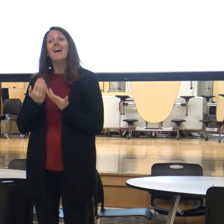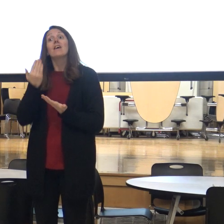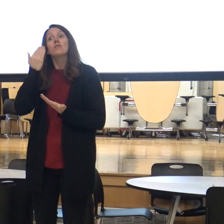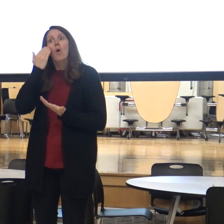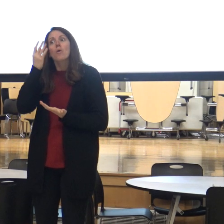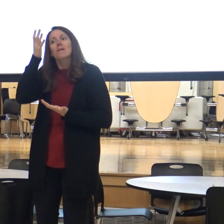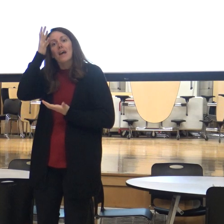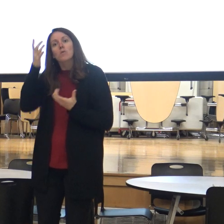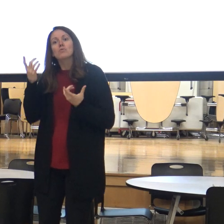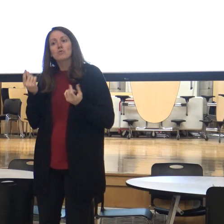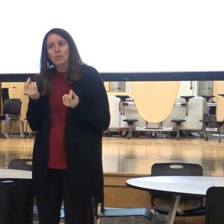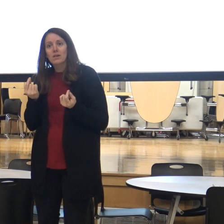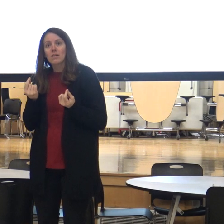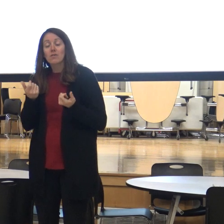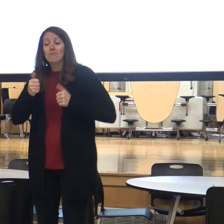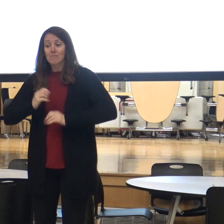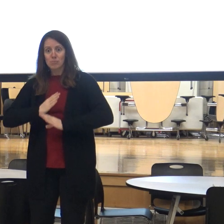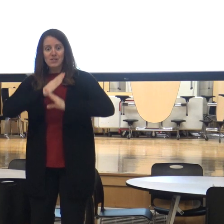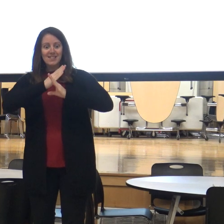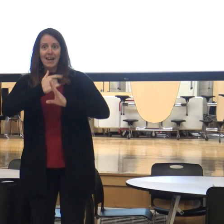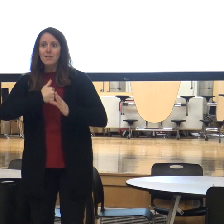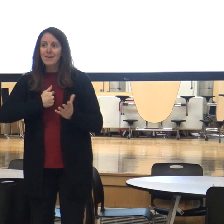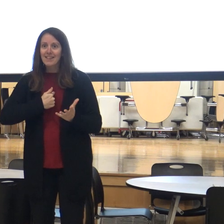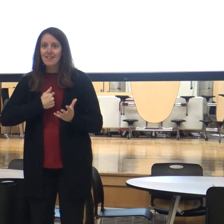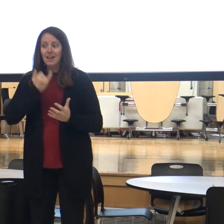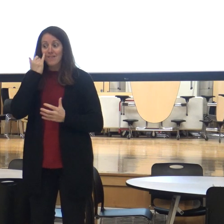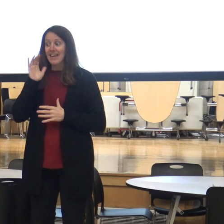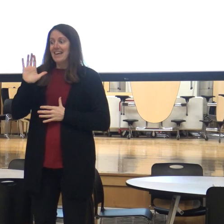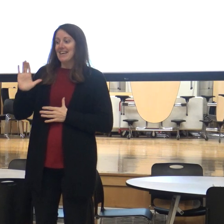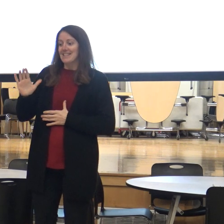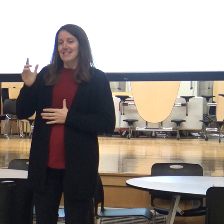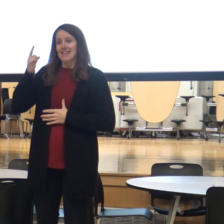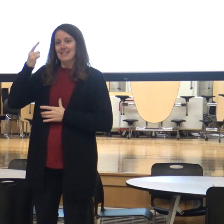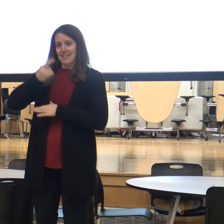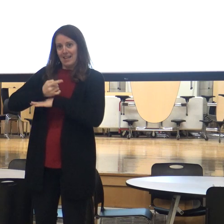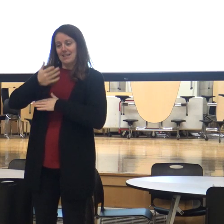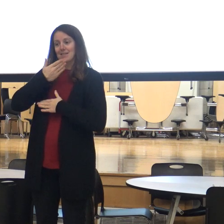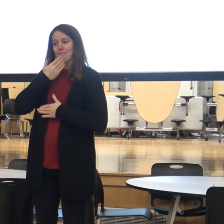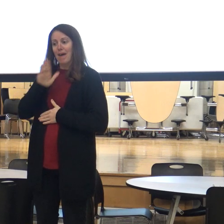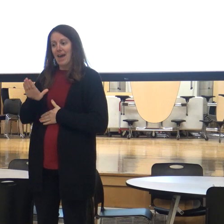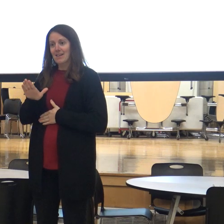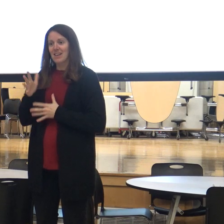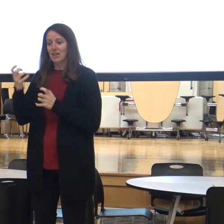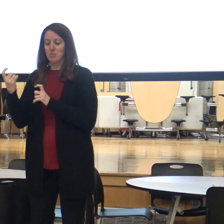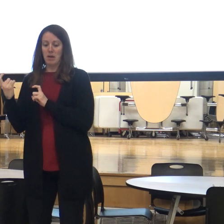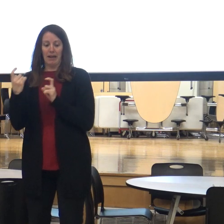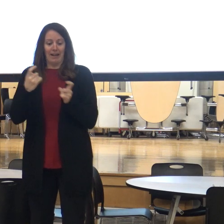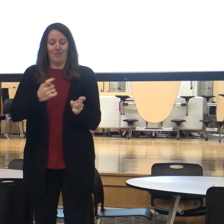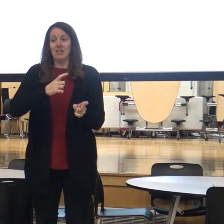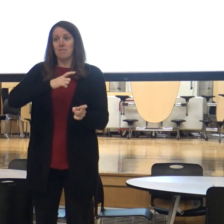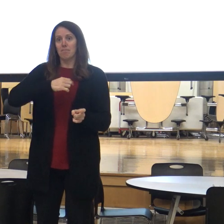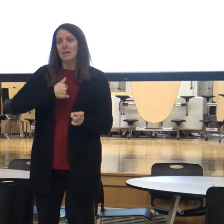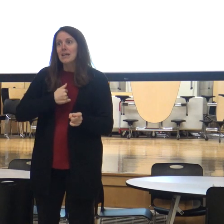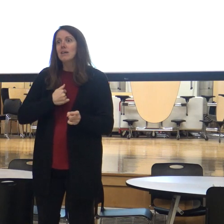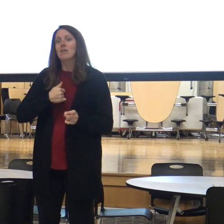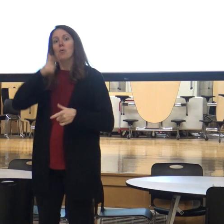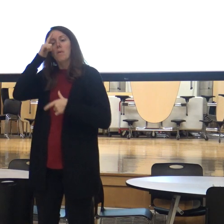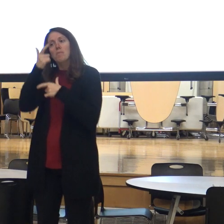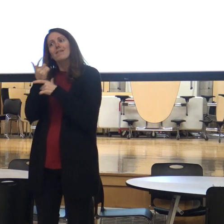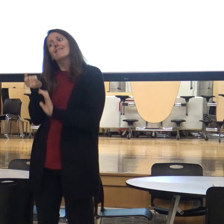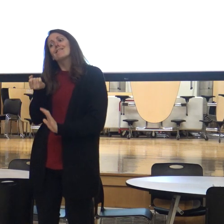doing. He was trying to protect me. If he's having a bad day, he didn't want to put that pressure on me or my brother. And I get that.